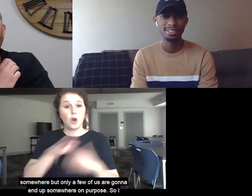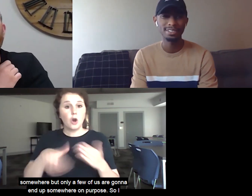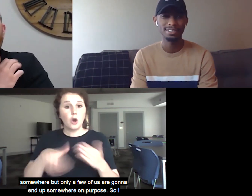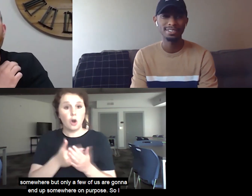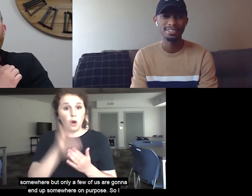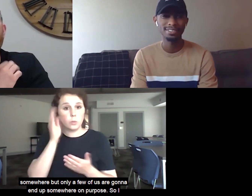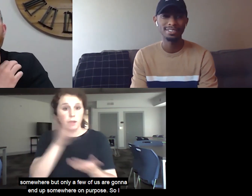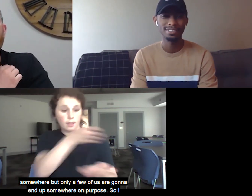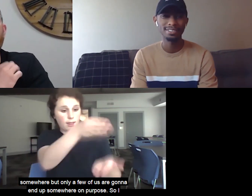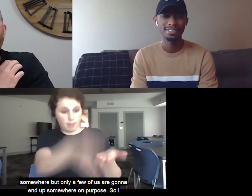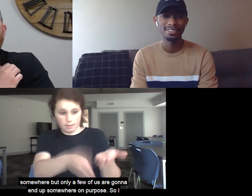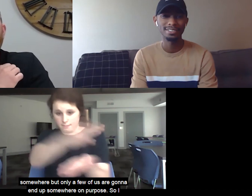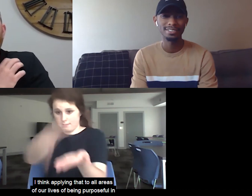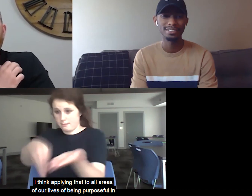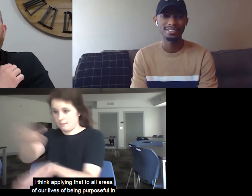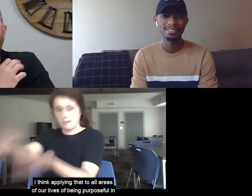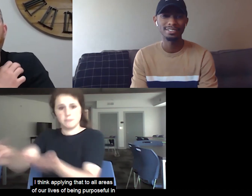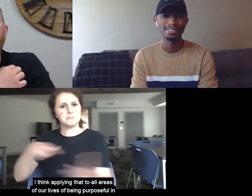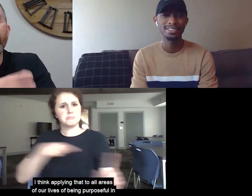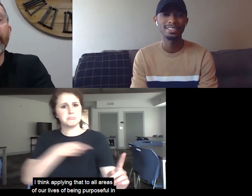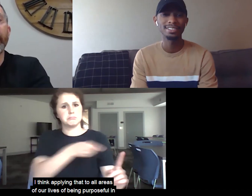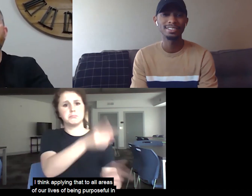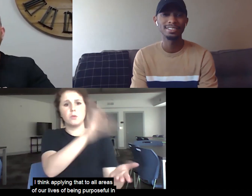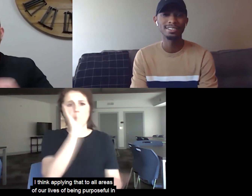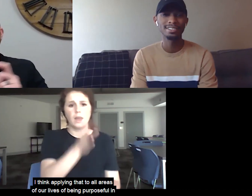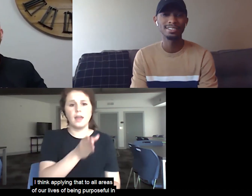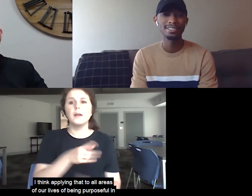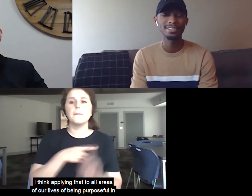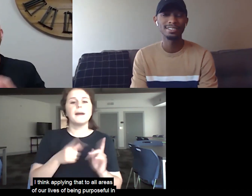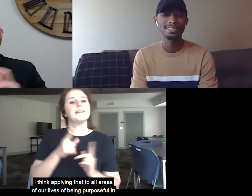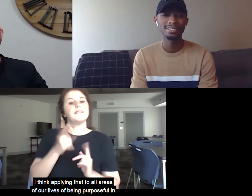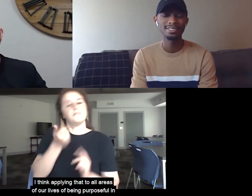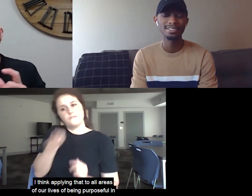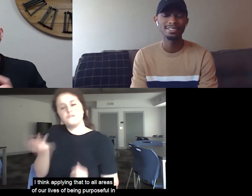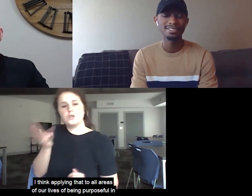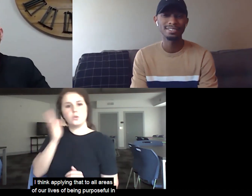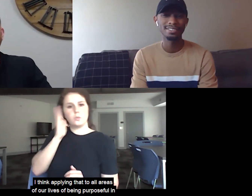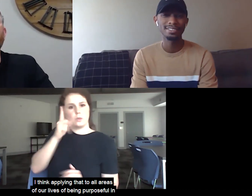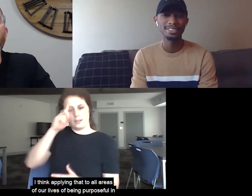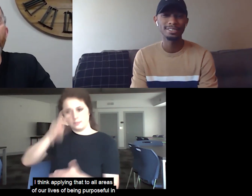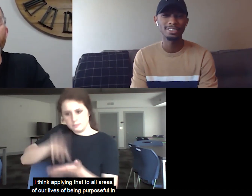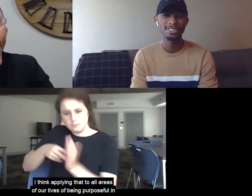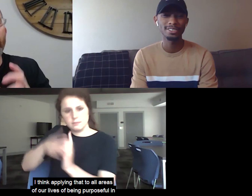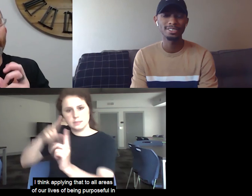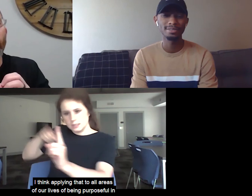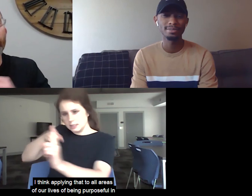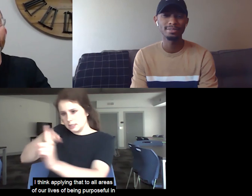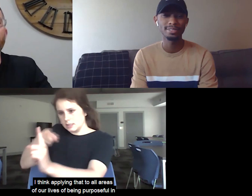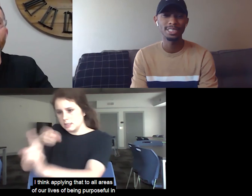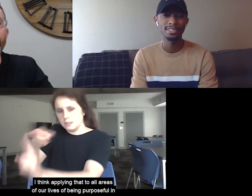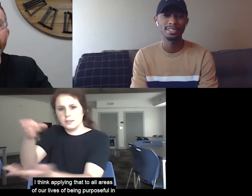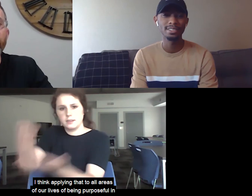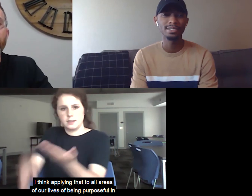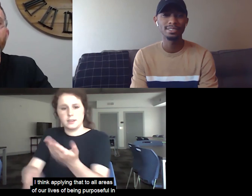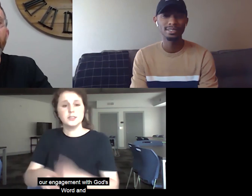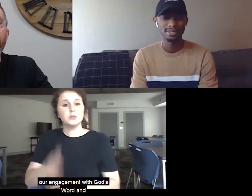on purpose. And so I think applying that to all areas of our lives, of being